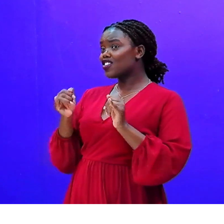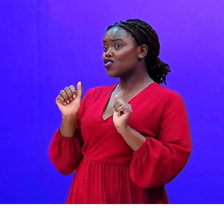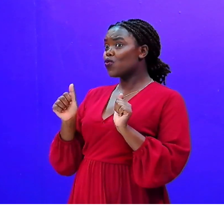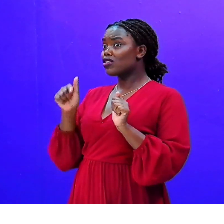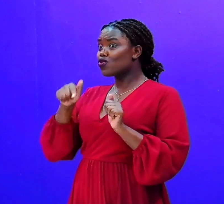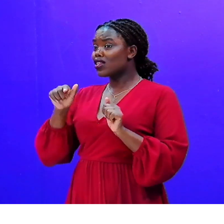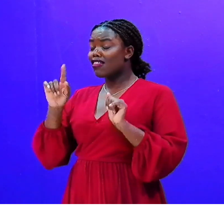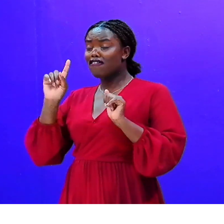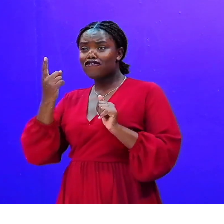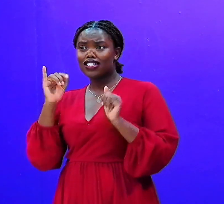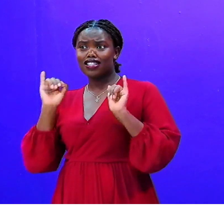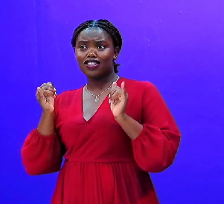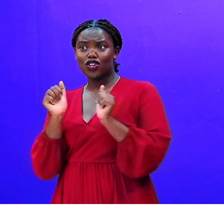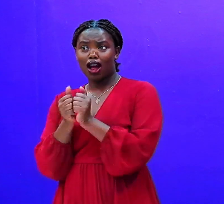On to our first news item.